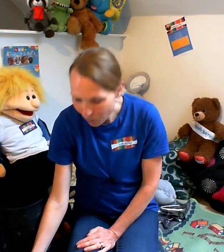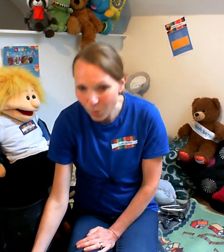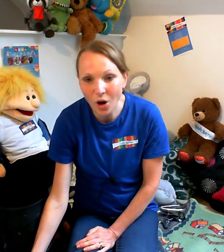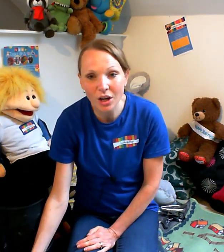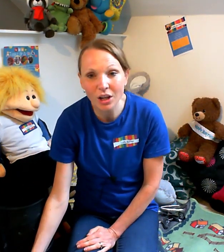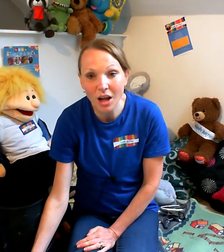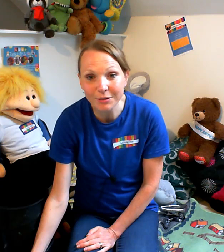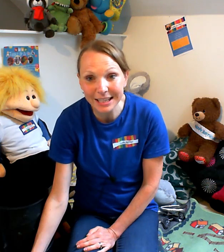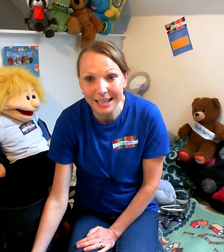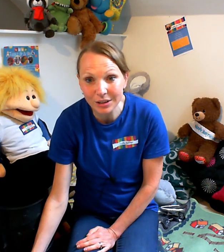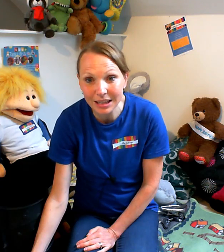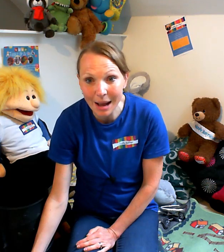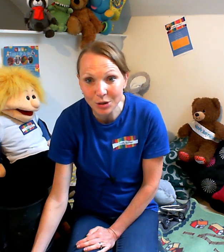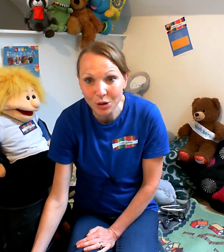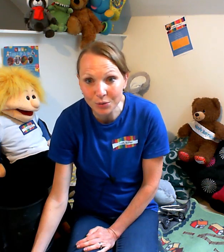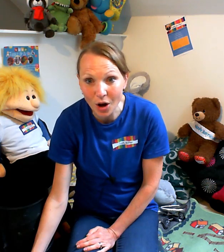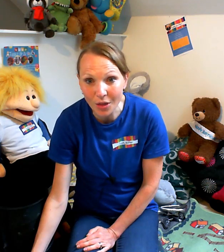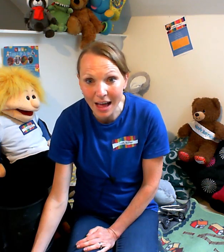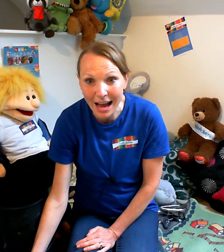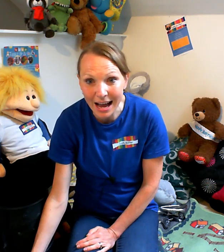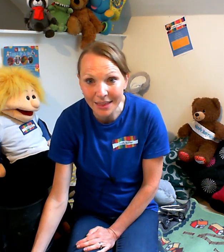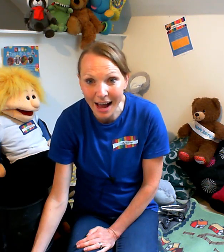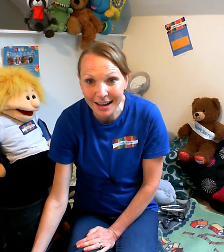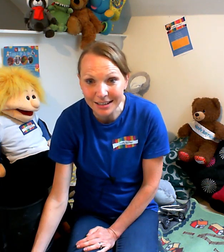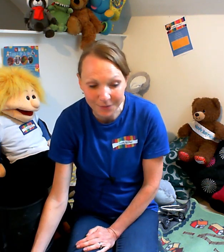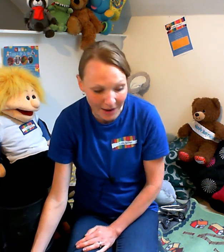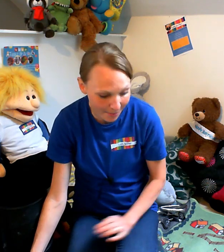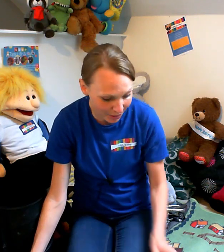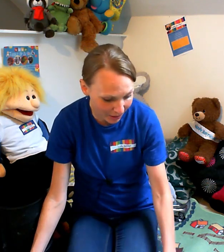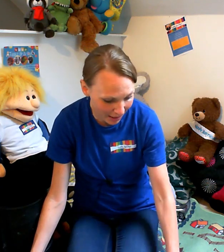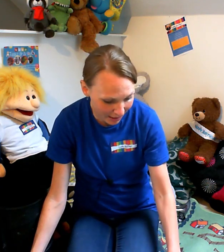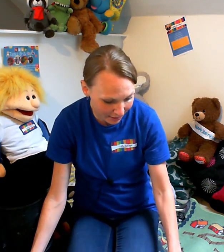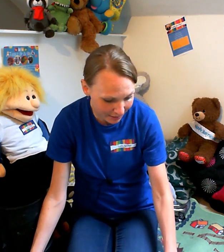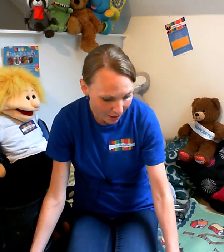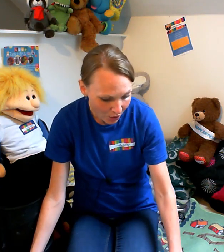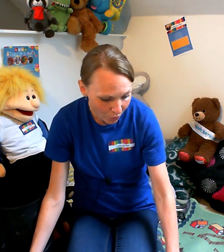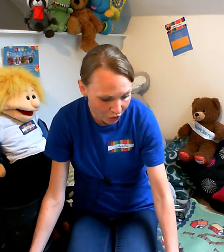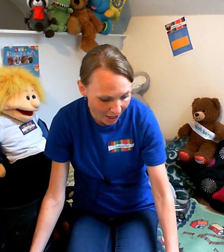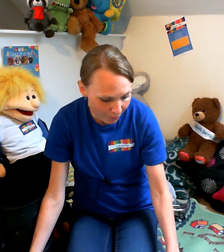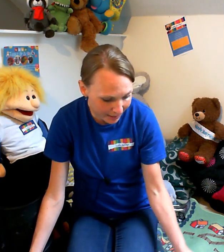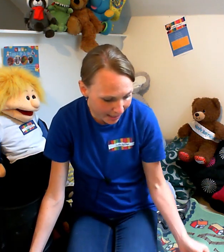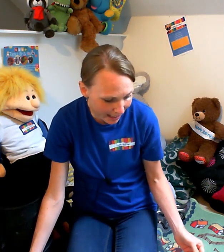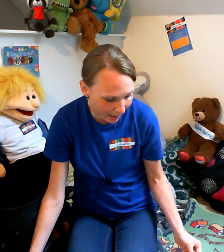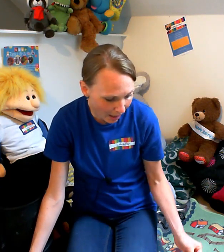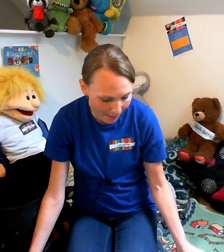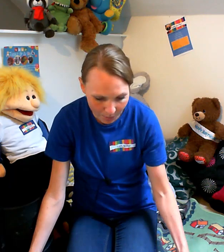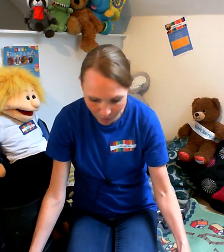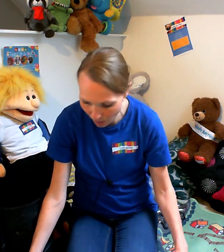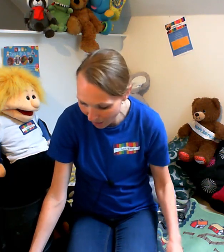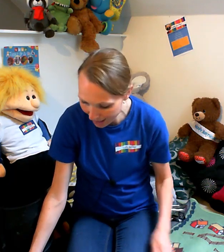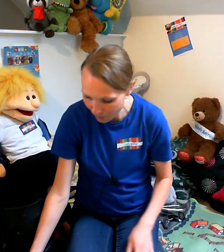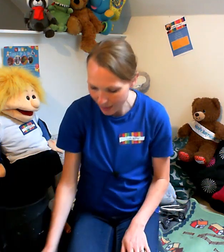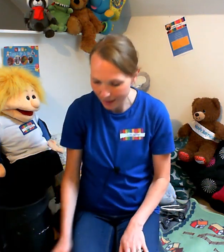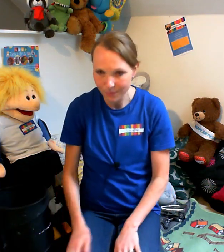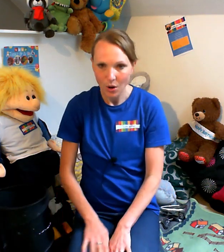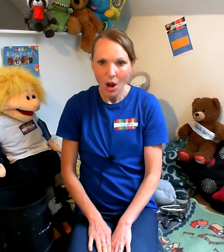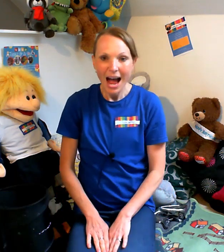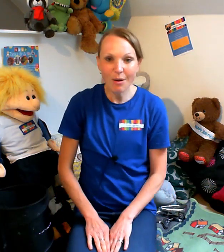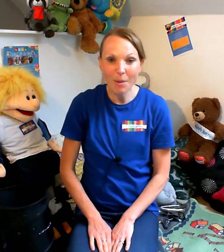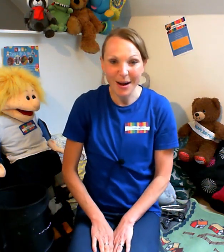What a lovely little lamb you've got there. That is fabulous. Shall we sing about a white one then? How about if